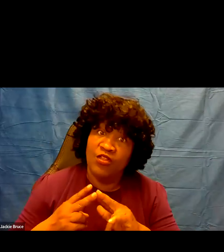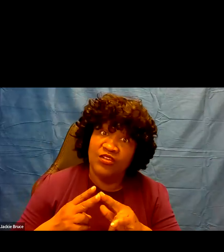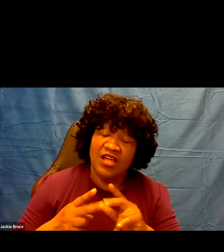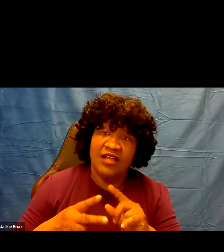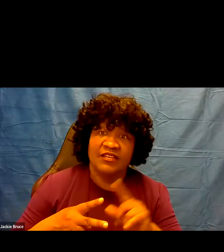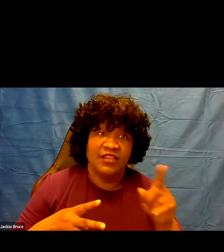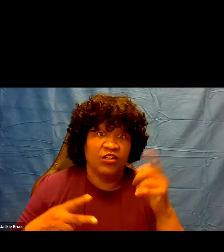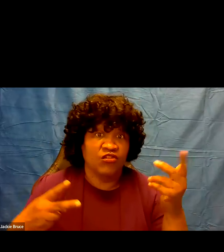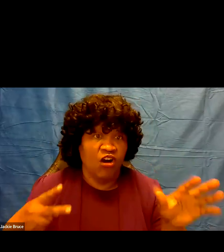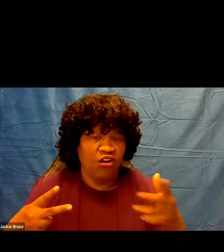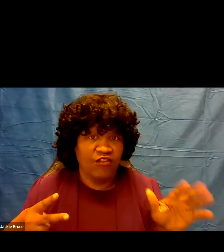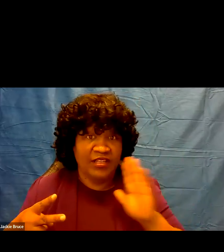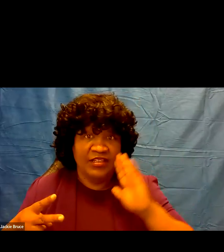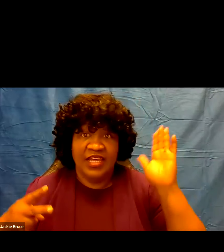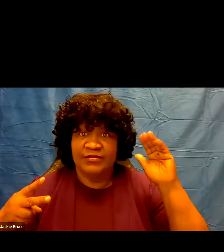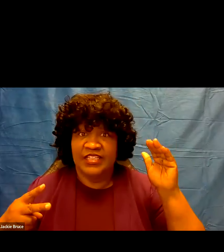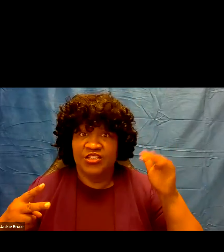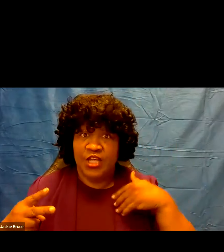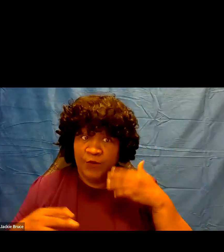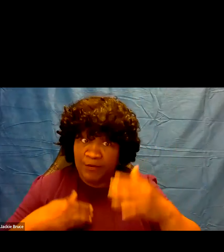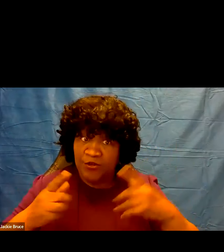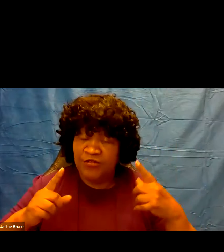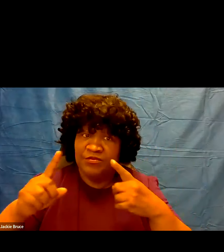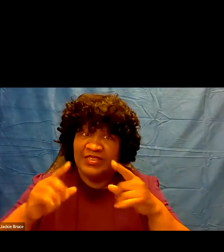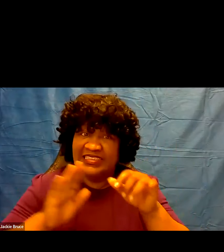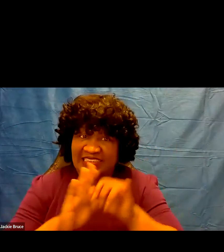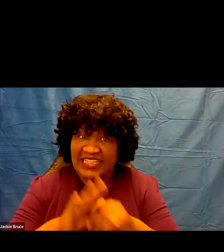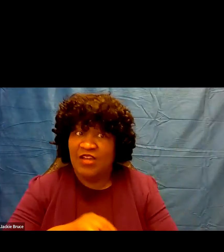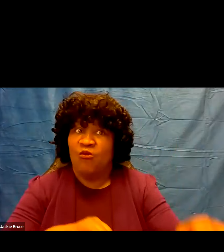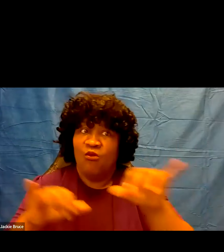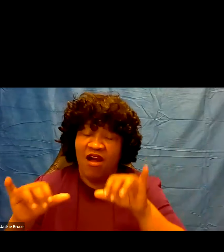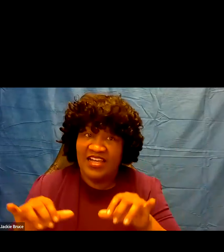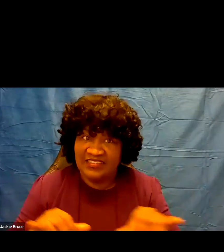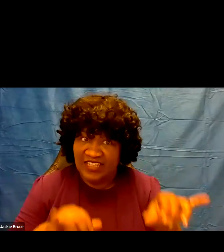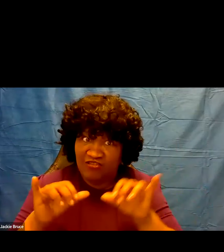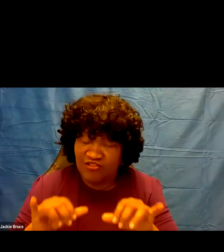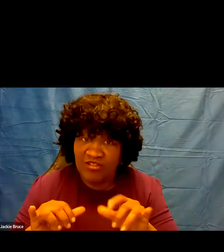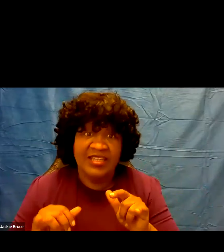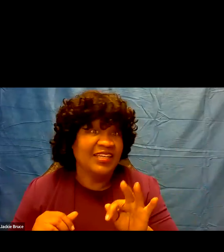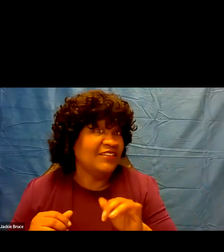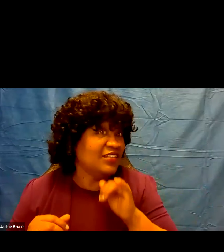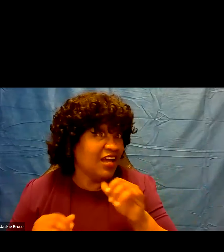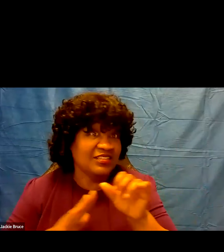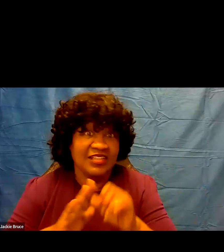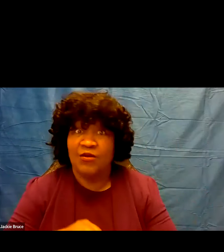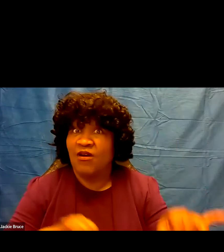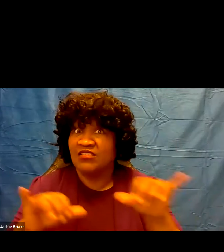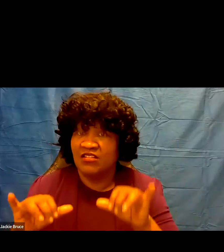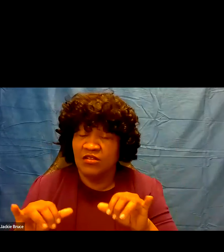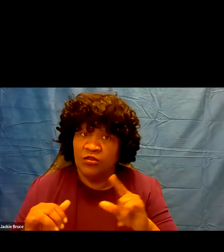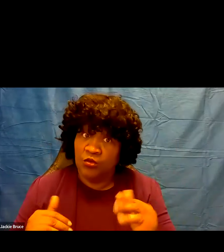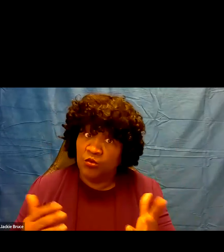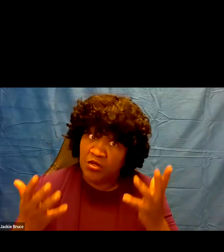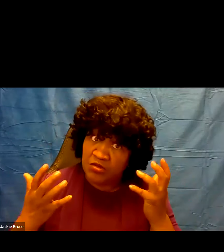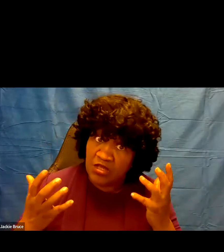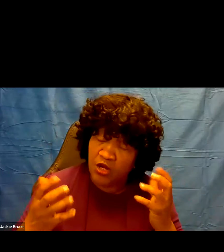already an expectation that we're moving towards statewide standards for response, and if not, is that something